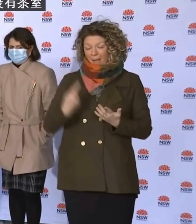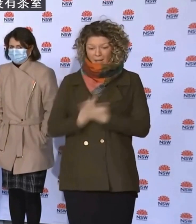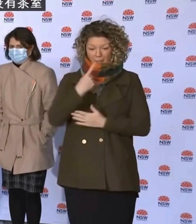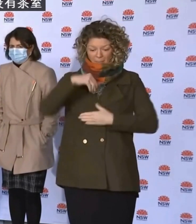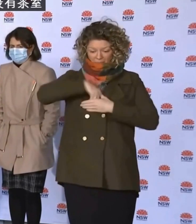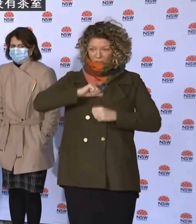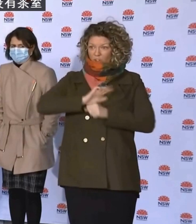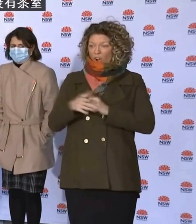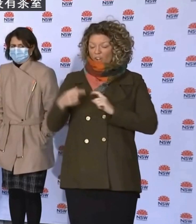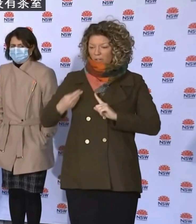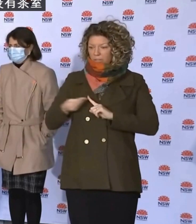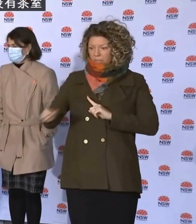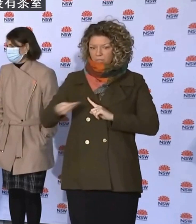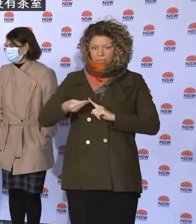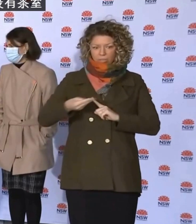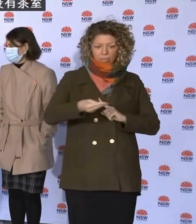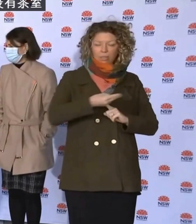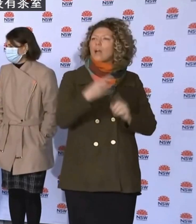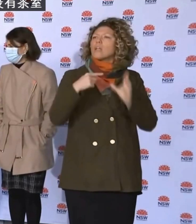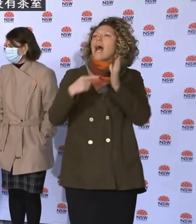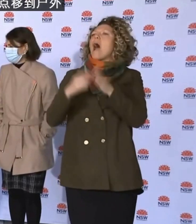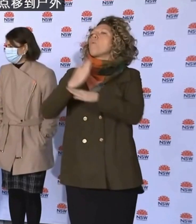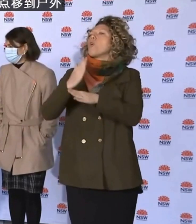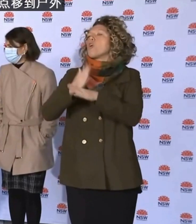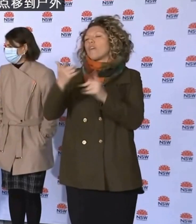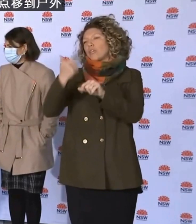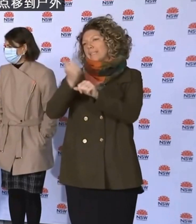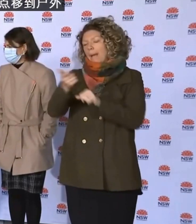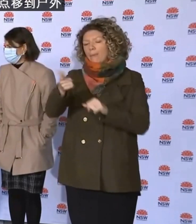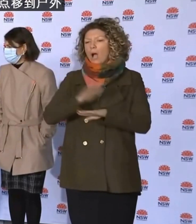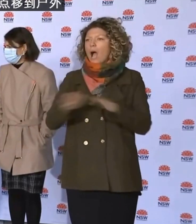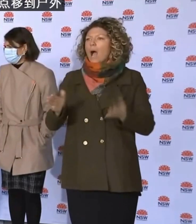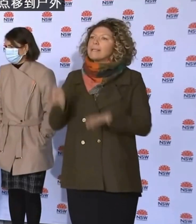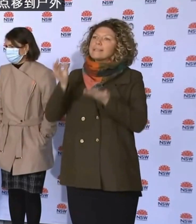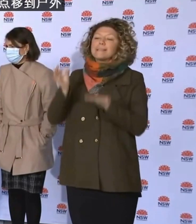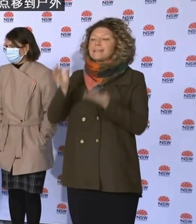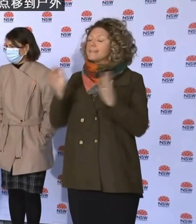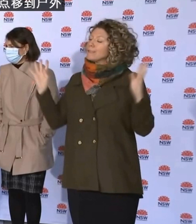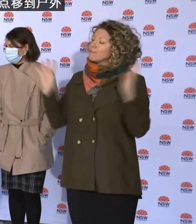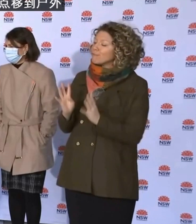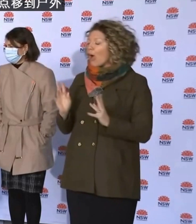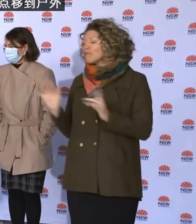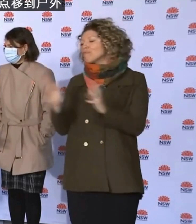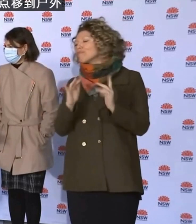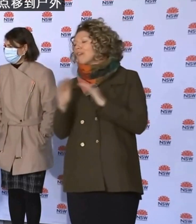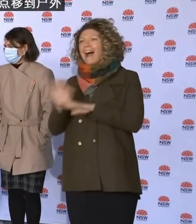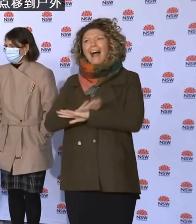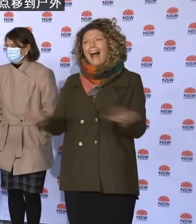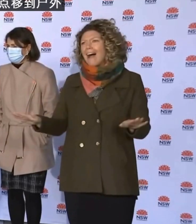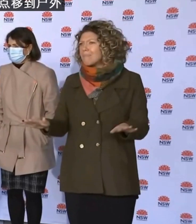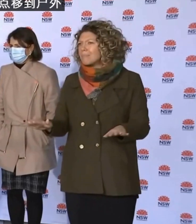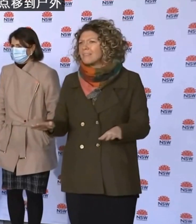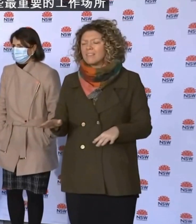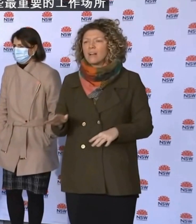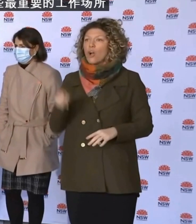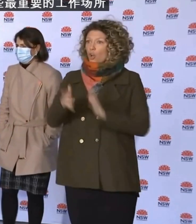there's a range of strategies put in place, such as not having tea rooms, not having collection points, moving outdoors for when